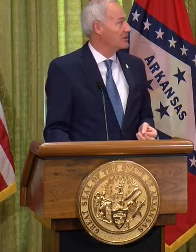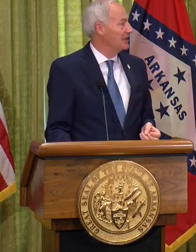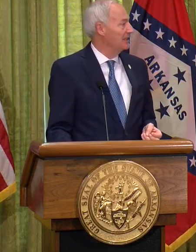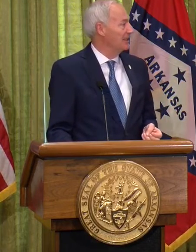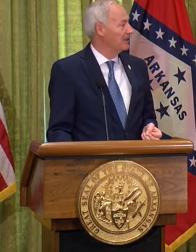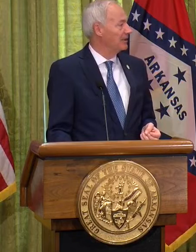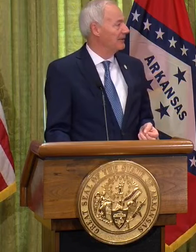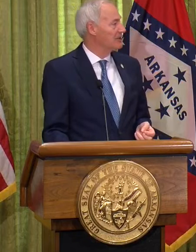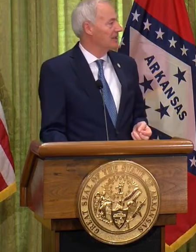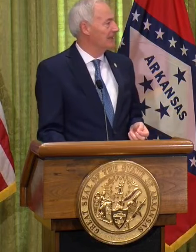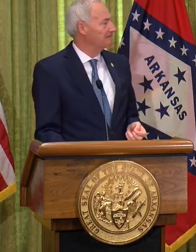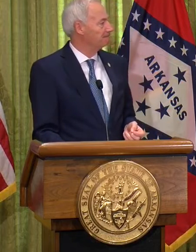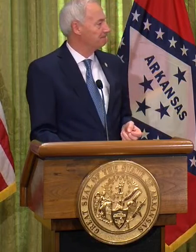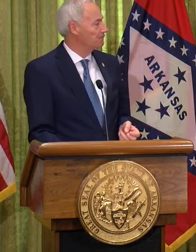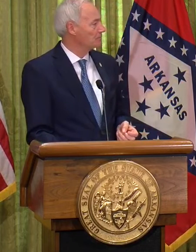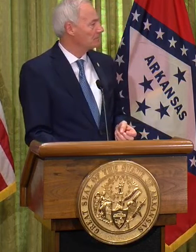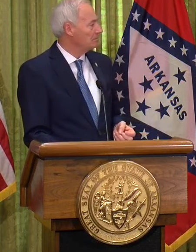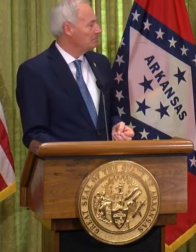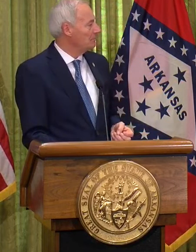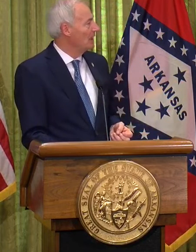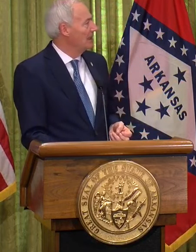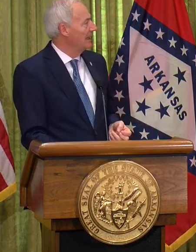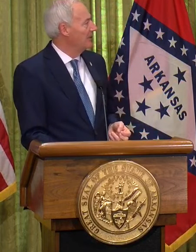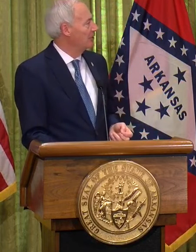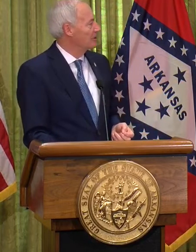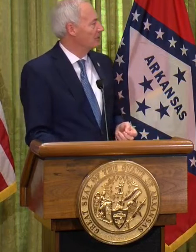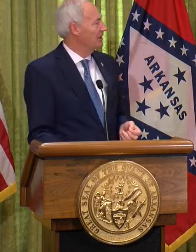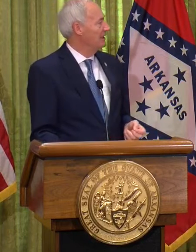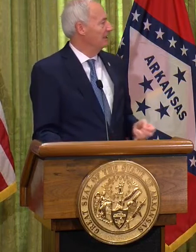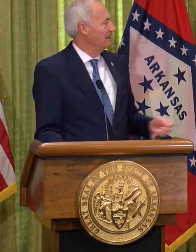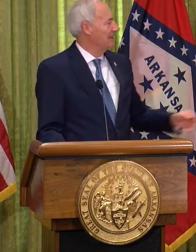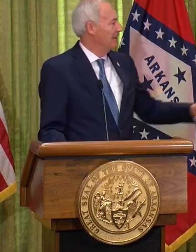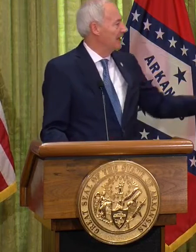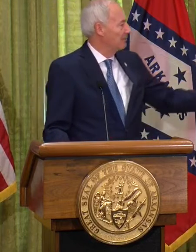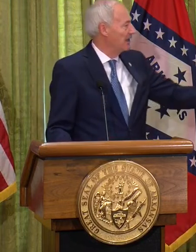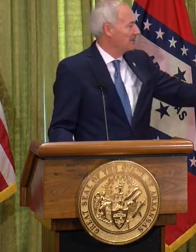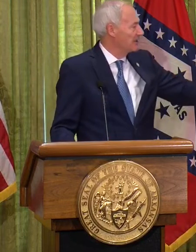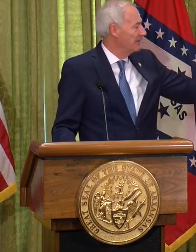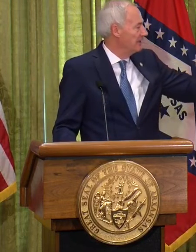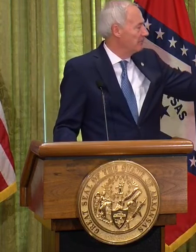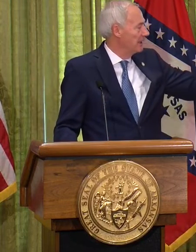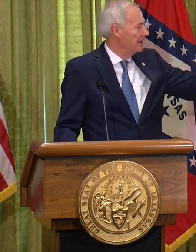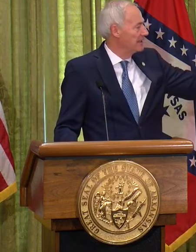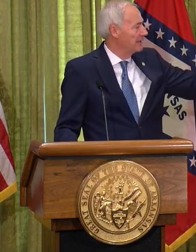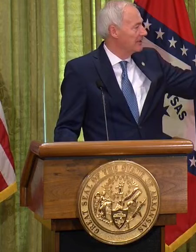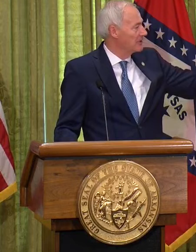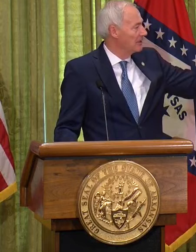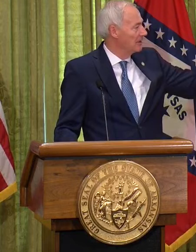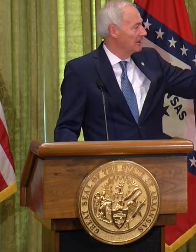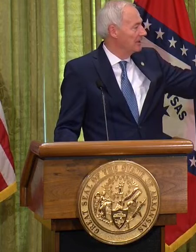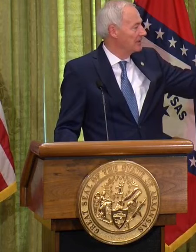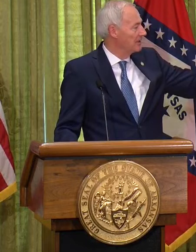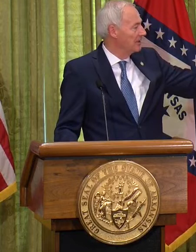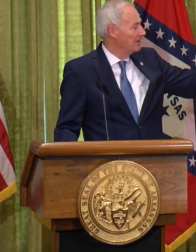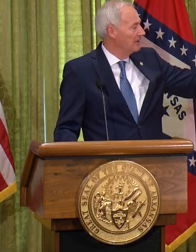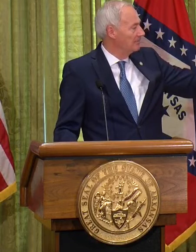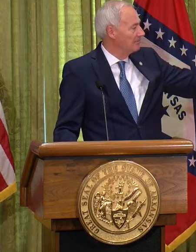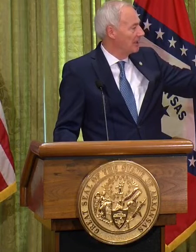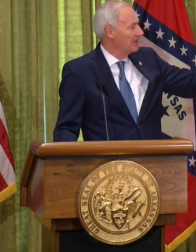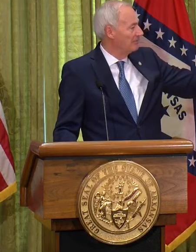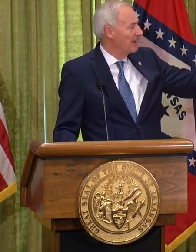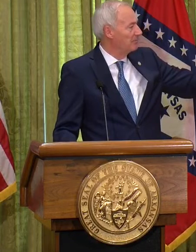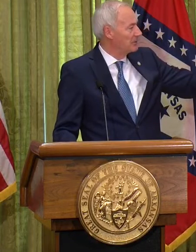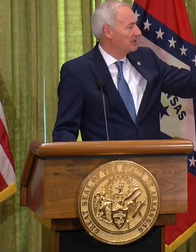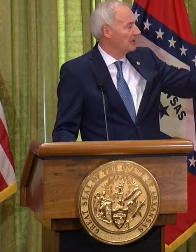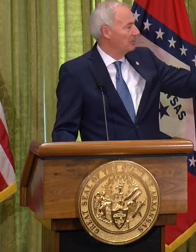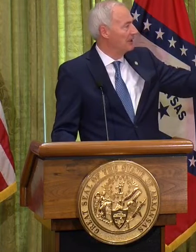our testing here in the state. And you can see our positivity rate still is